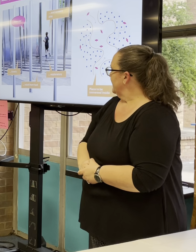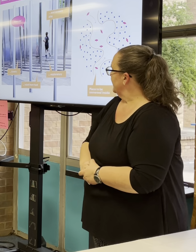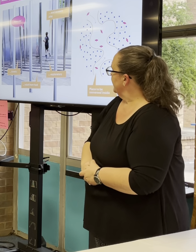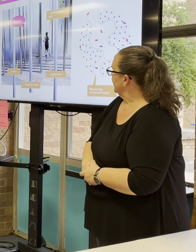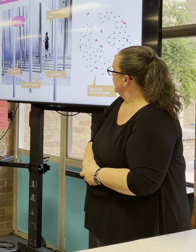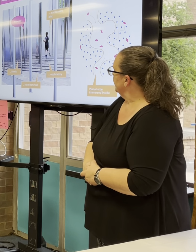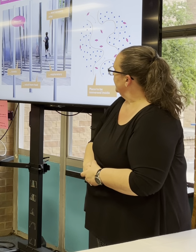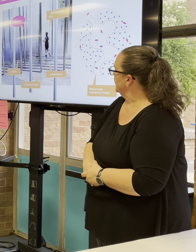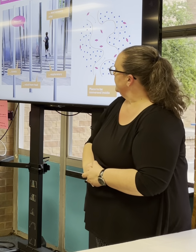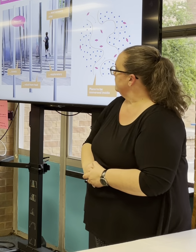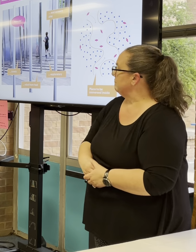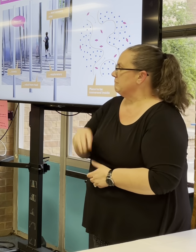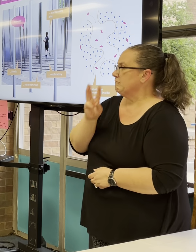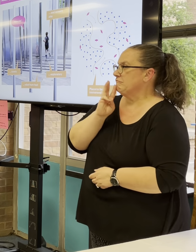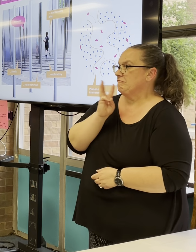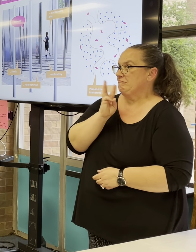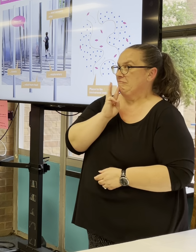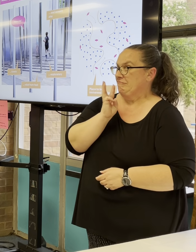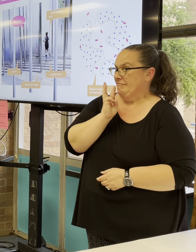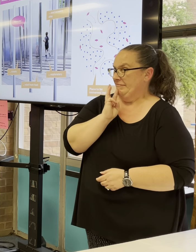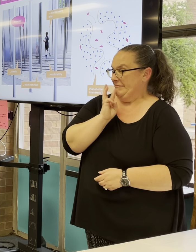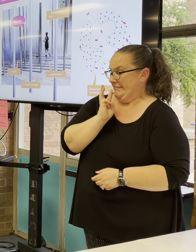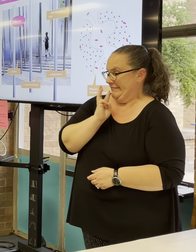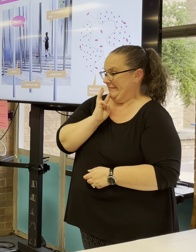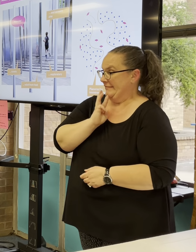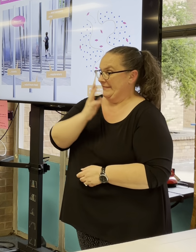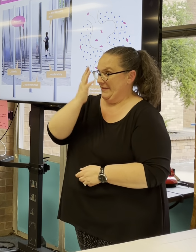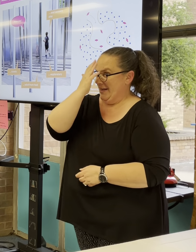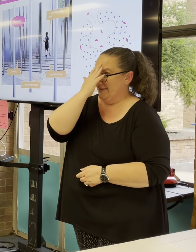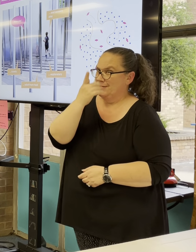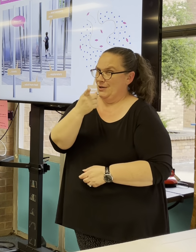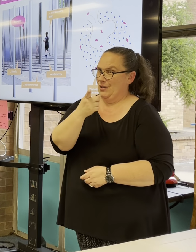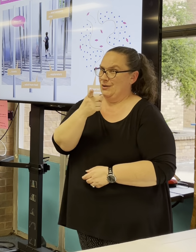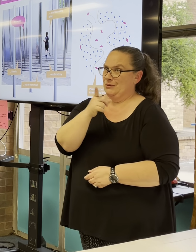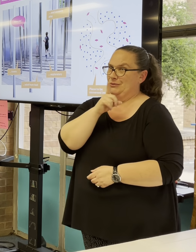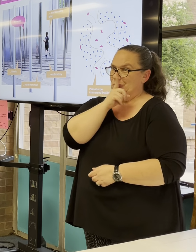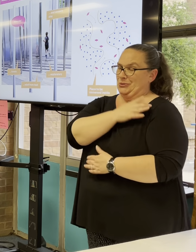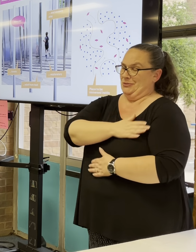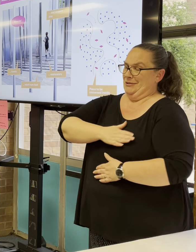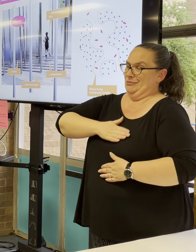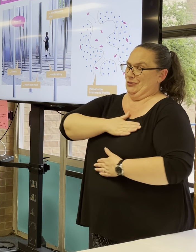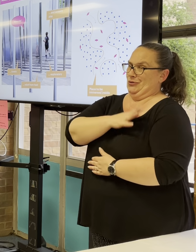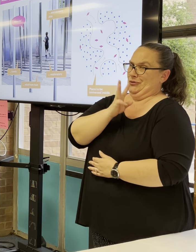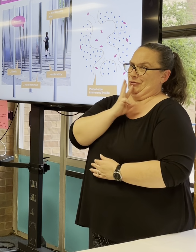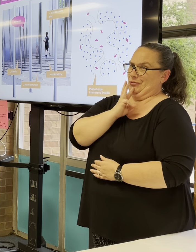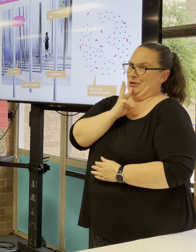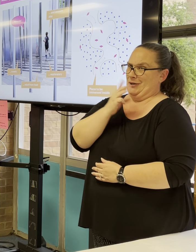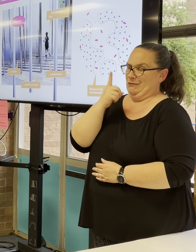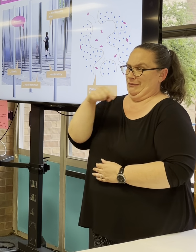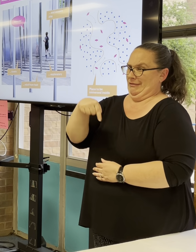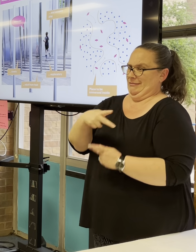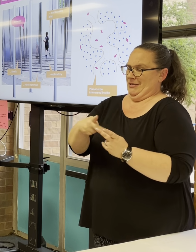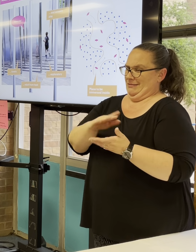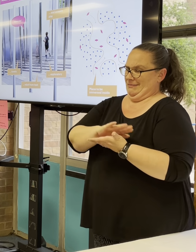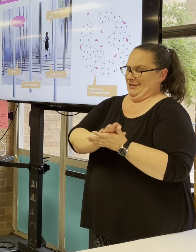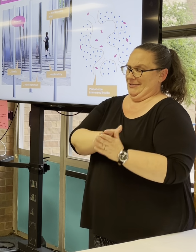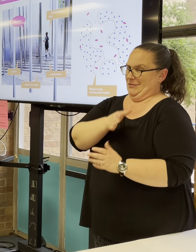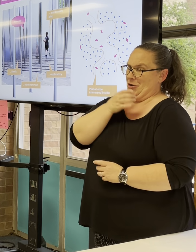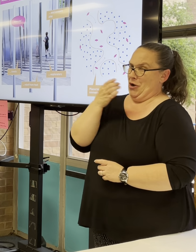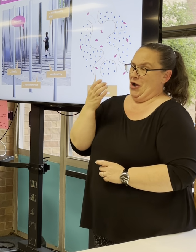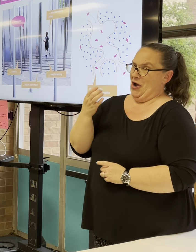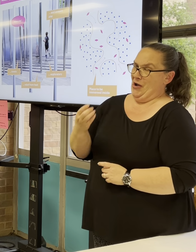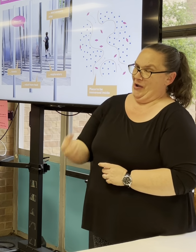So water feature, I mean, I know how much a water feature is appreciated in a place that gets this hot. So